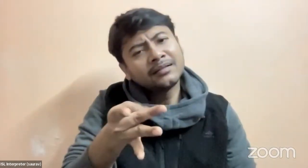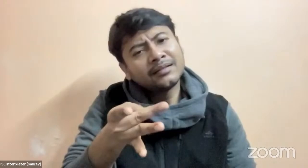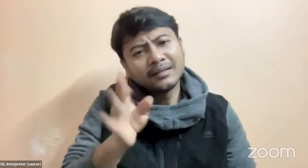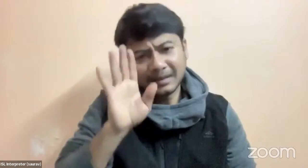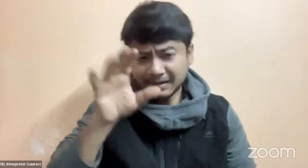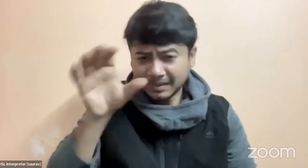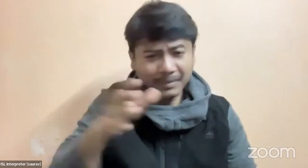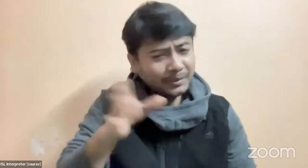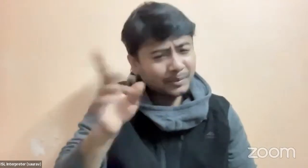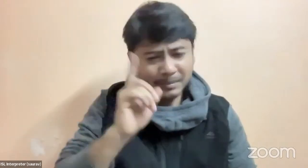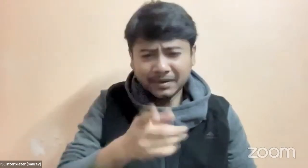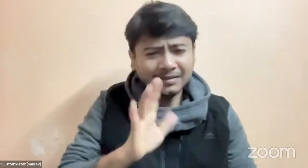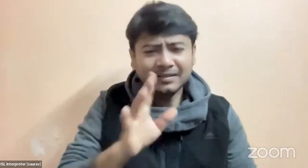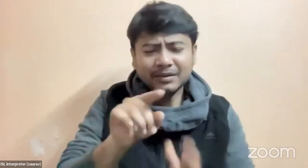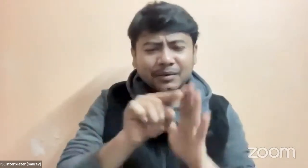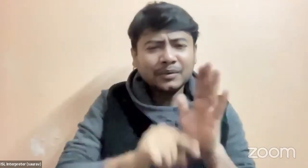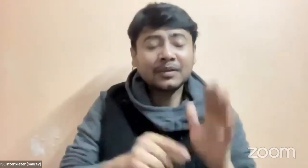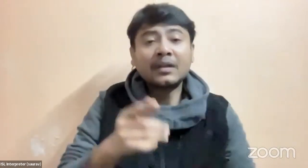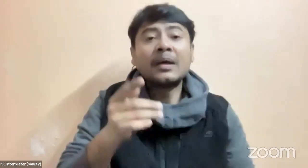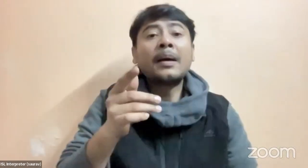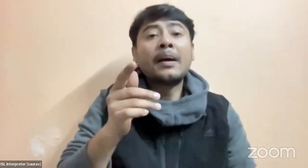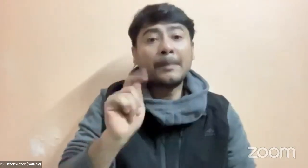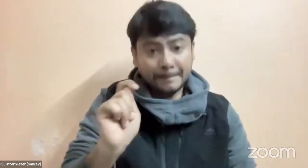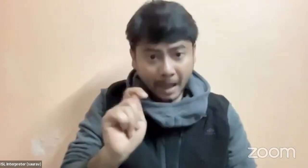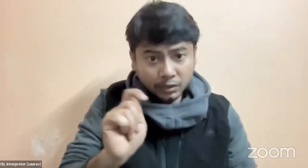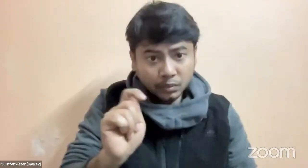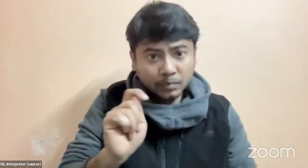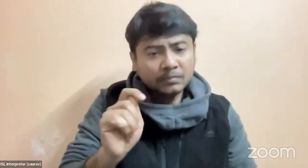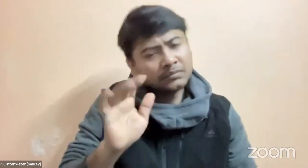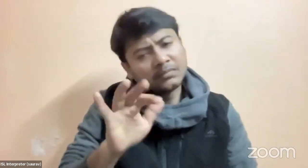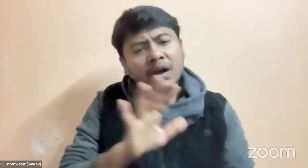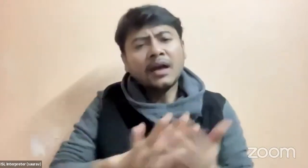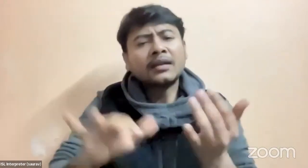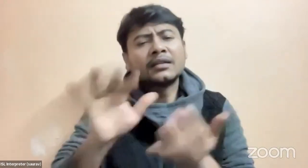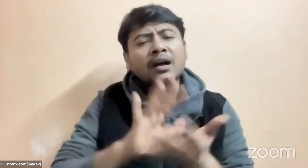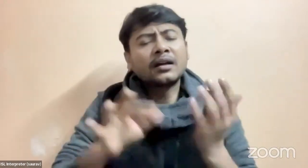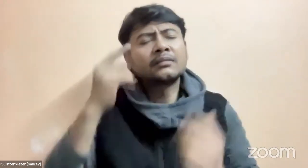Even if you are in toilet, you can chant Hare Krishna.